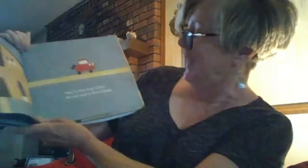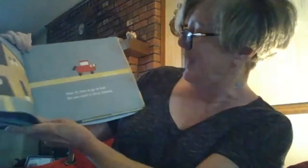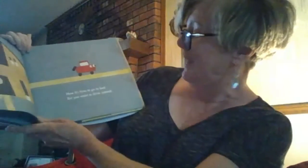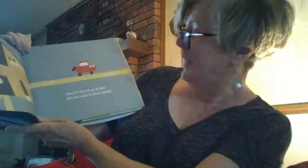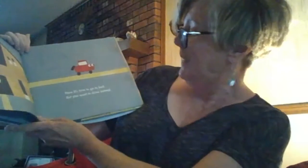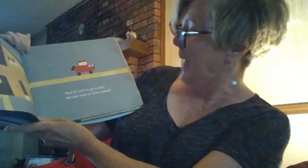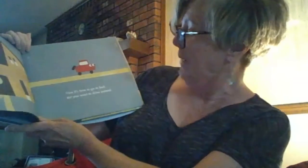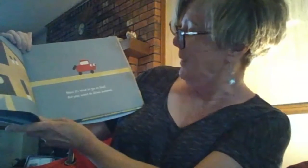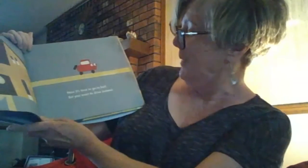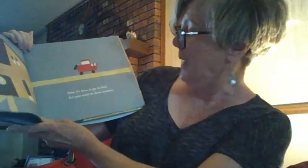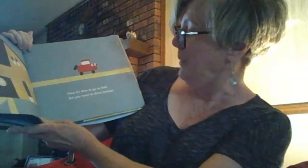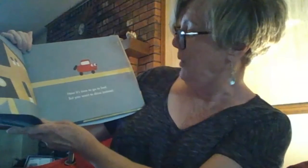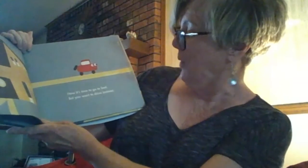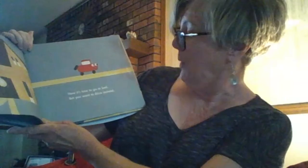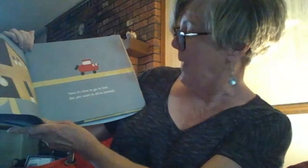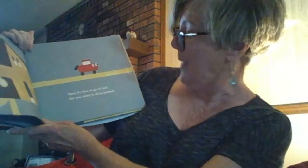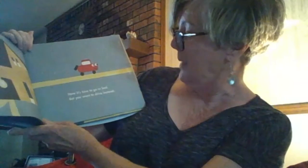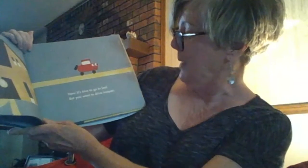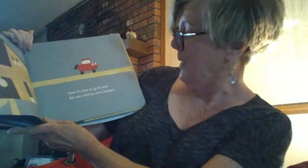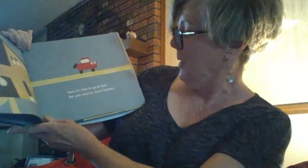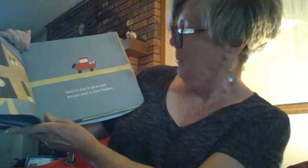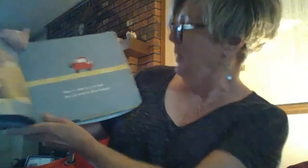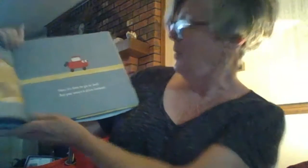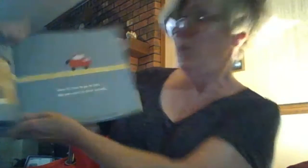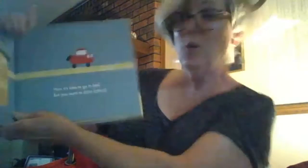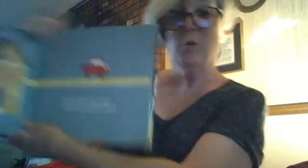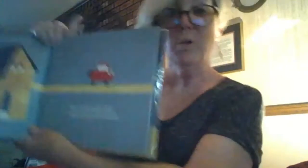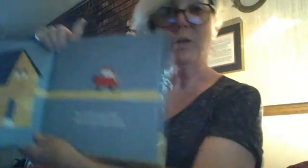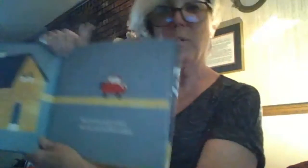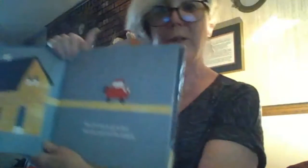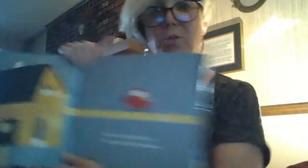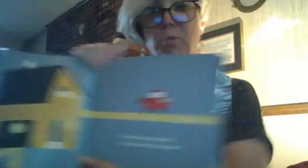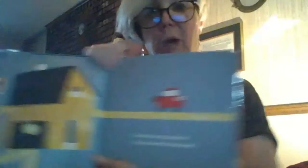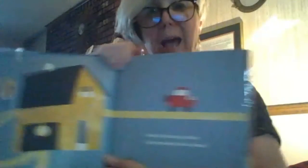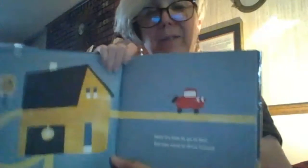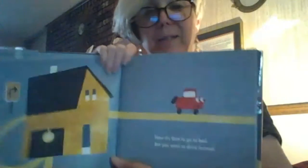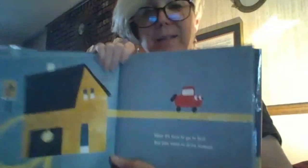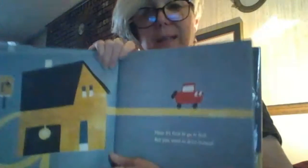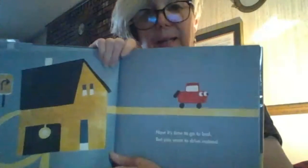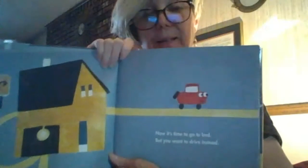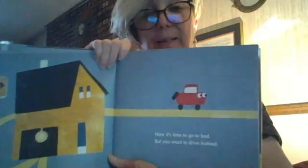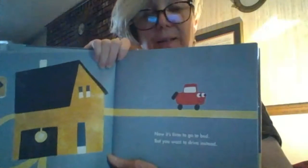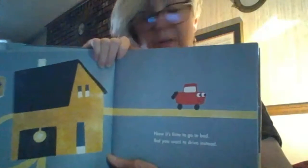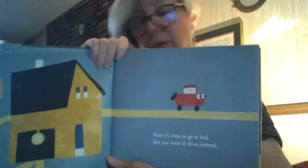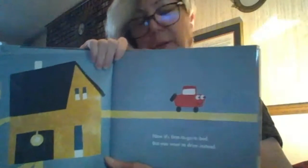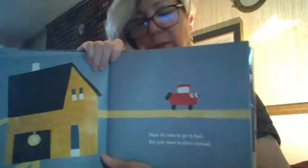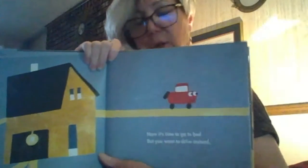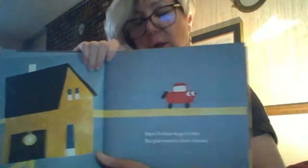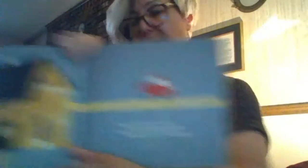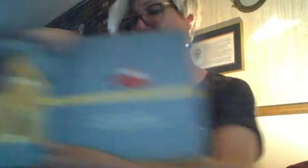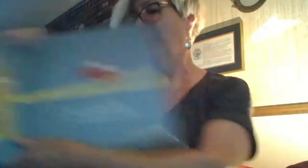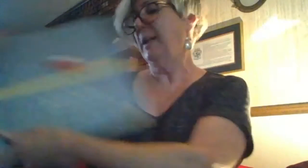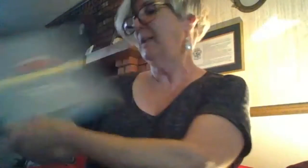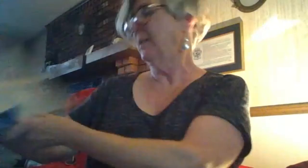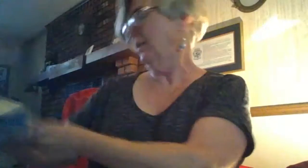It says, now it's time to go to bed, but you want to drive instead. So our little car